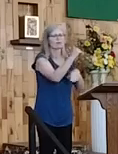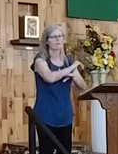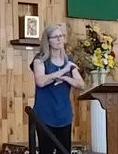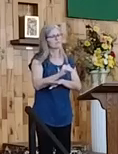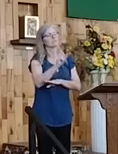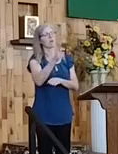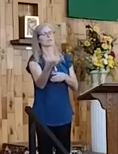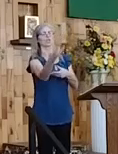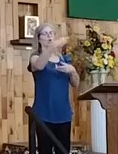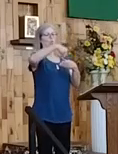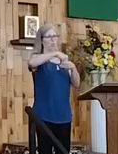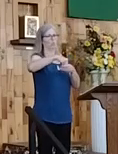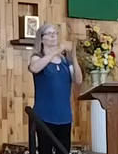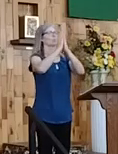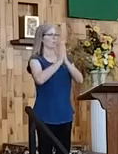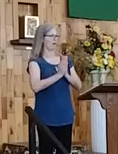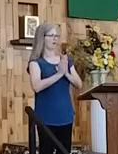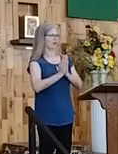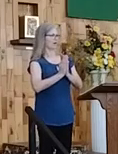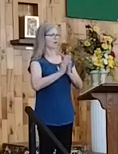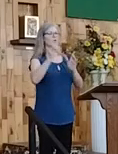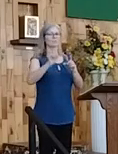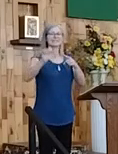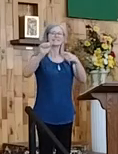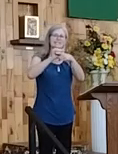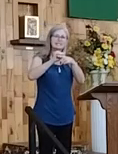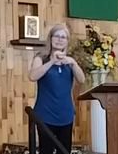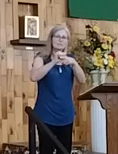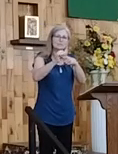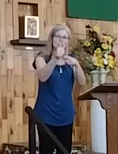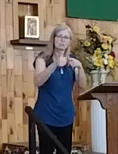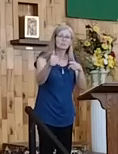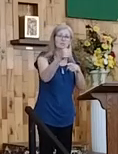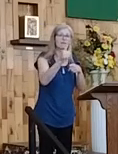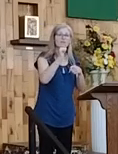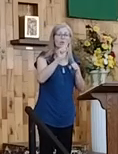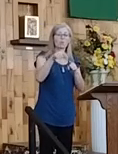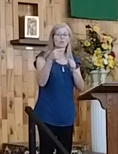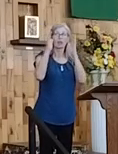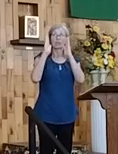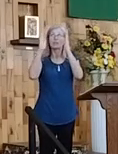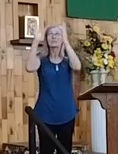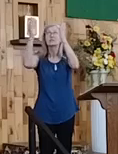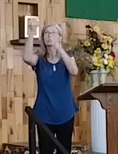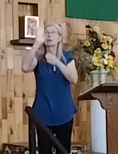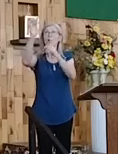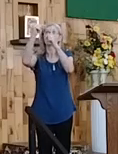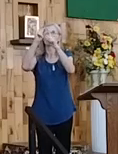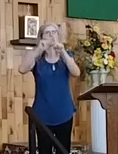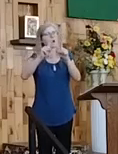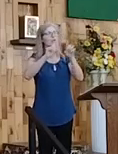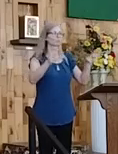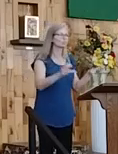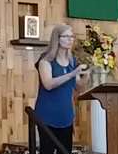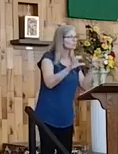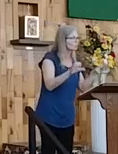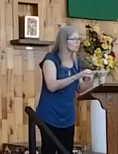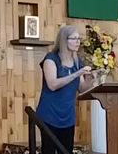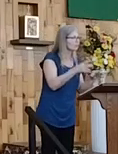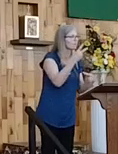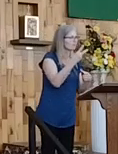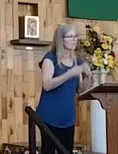We must discipline ourselves to not only listen to the word of God, but to do it, to follow